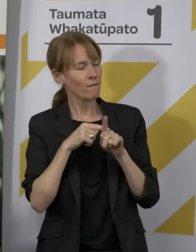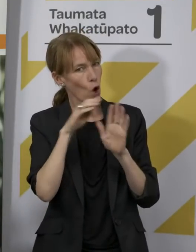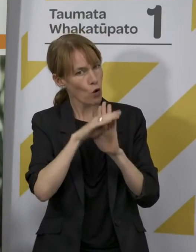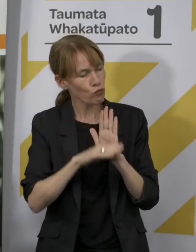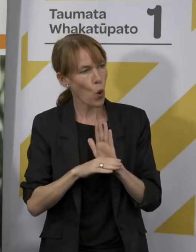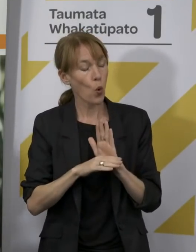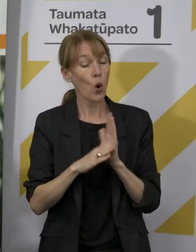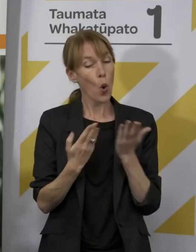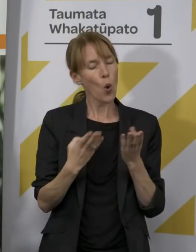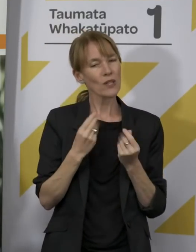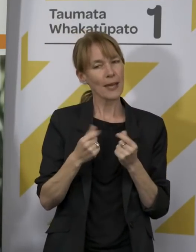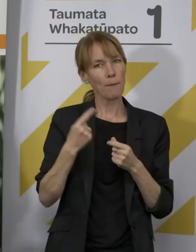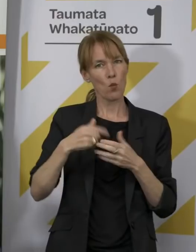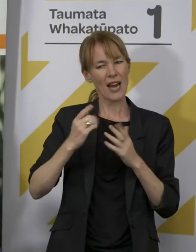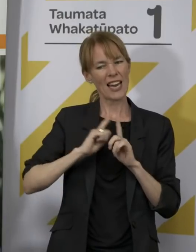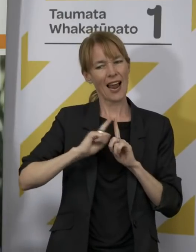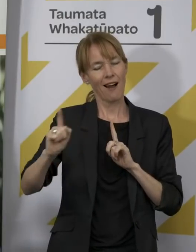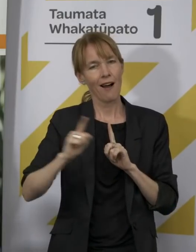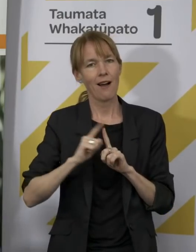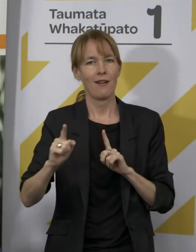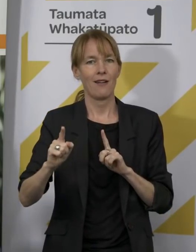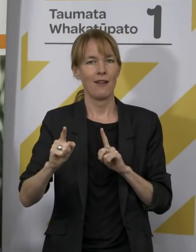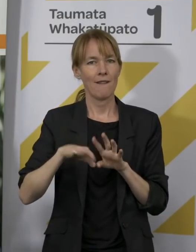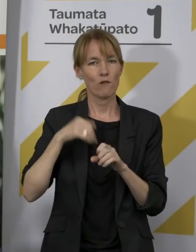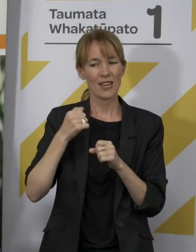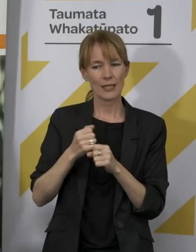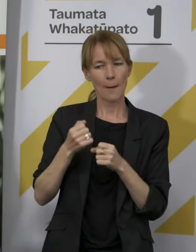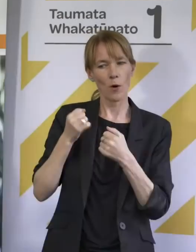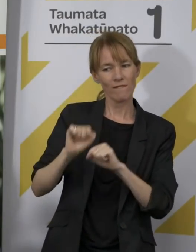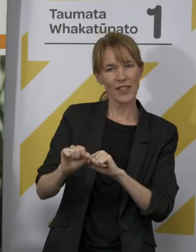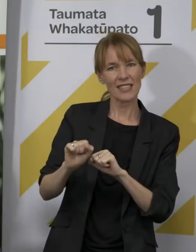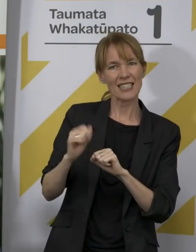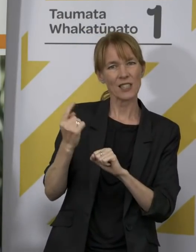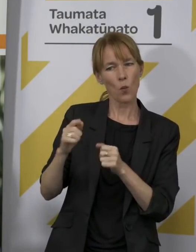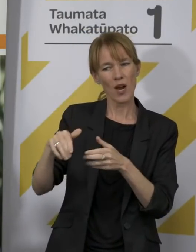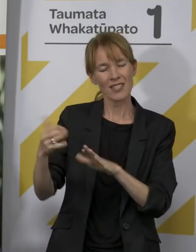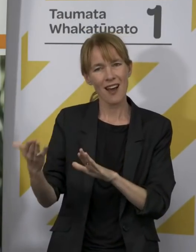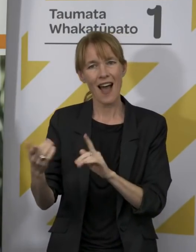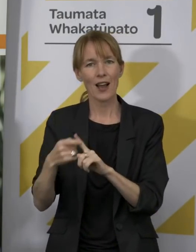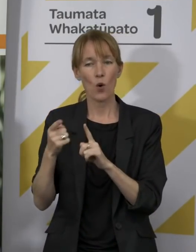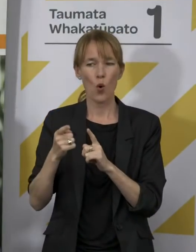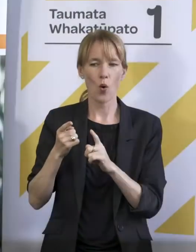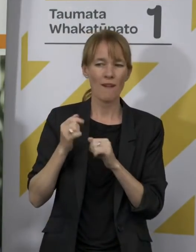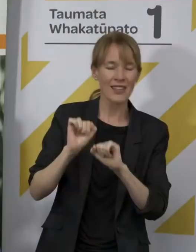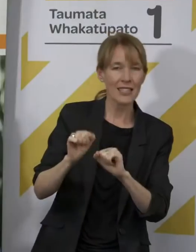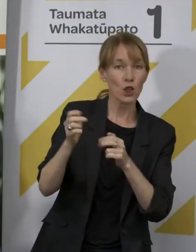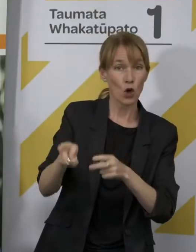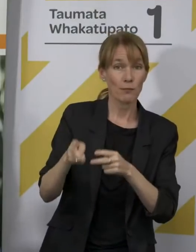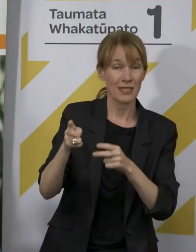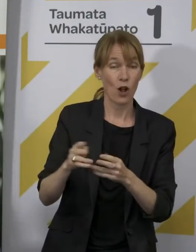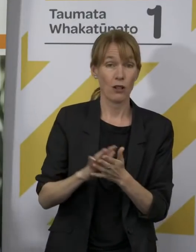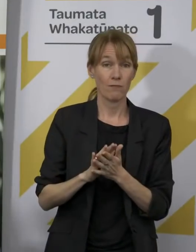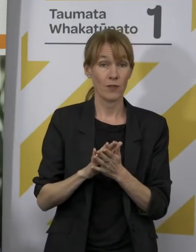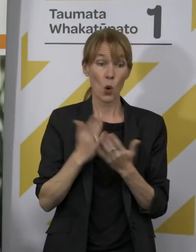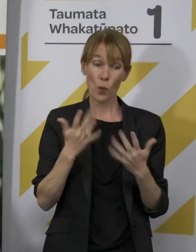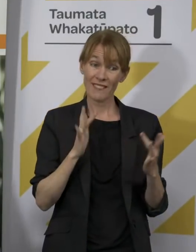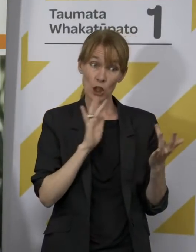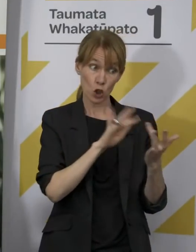make visits, for example, to hospice or hospital. And as of yesterday, we had one person who hadn't been located. That